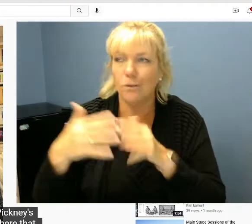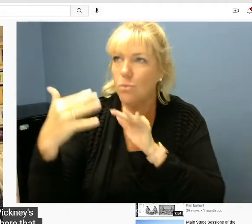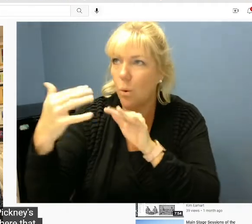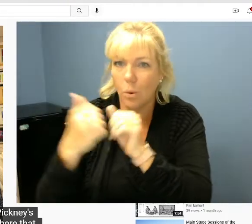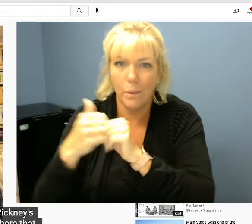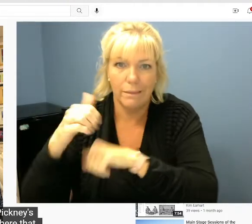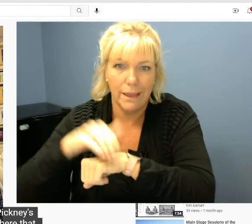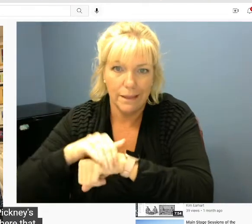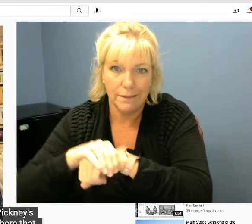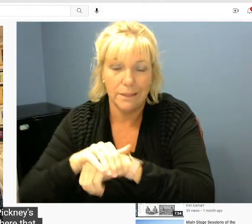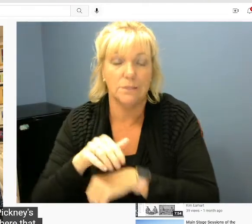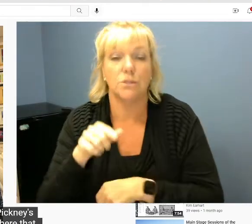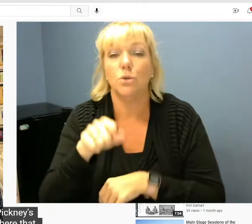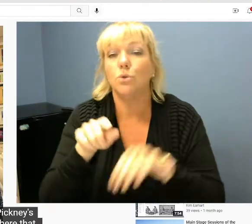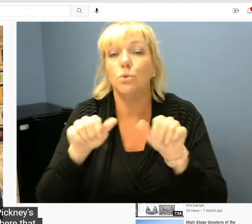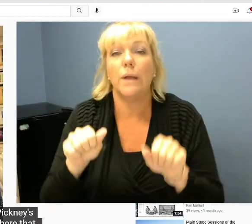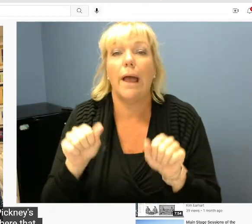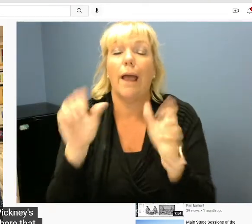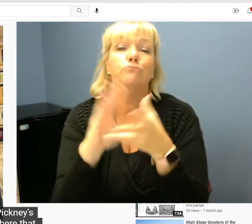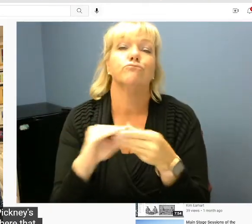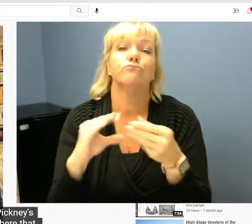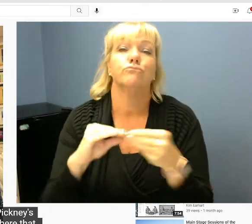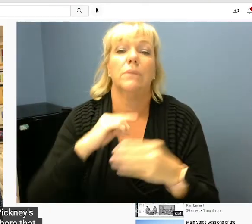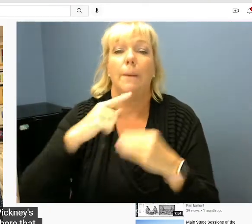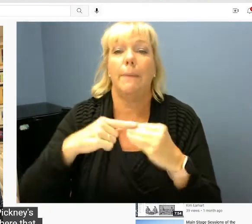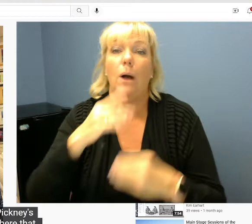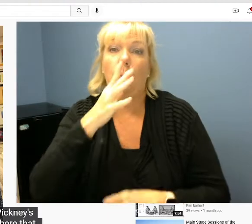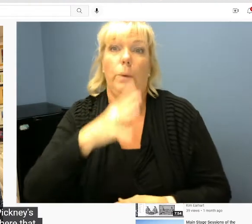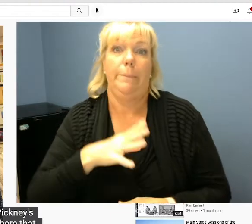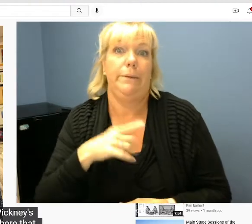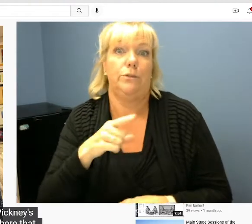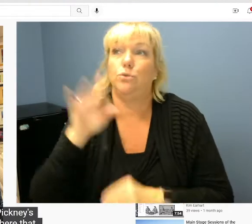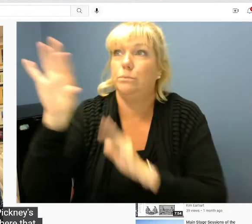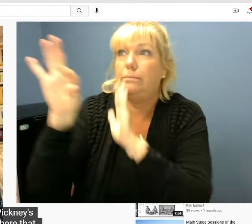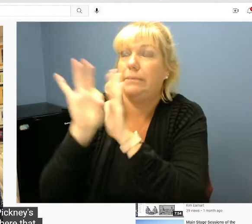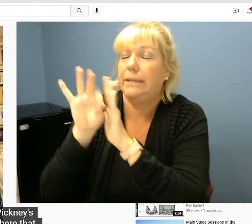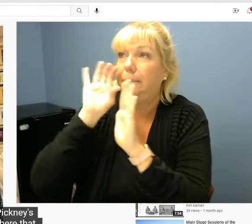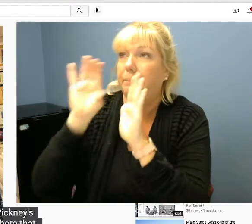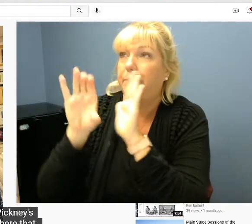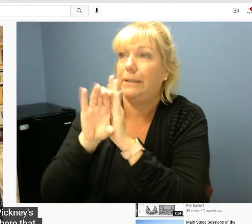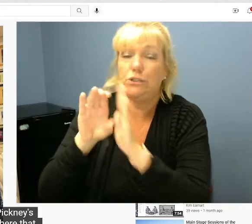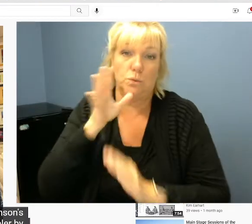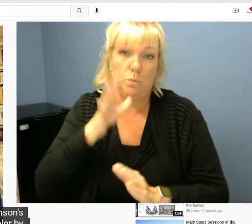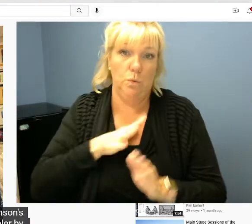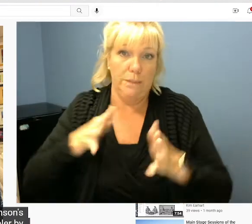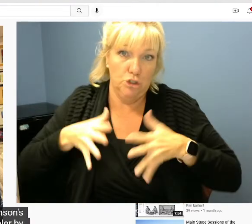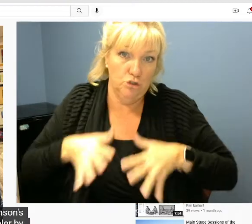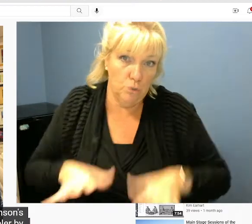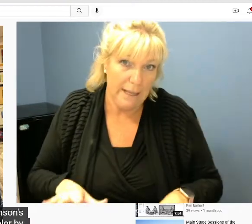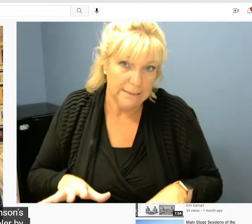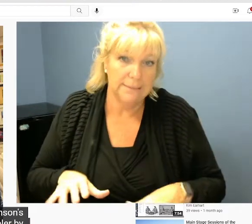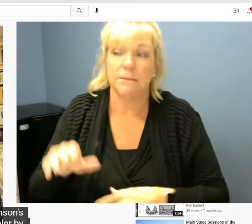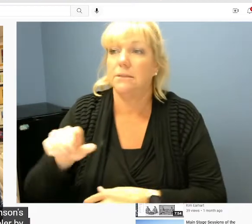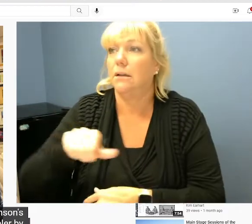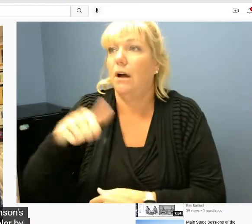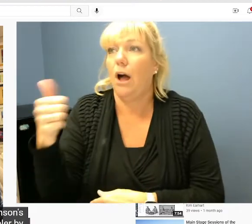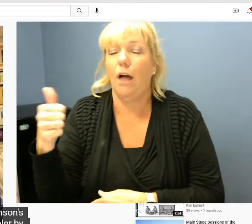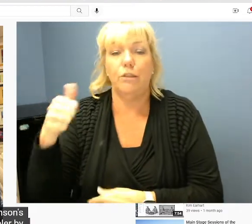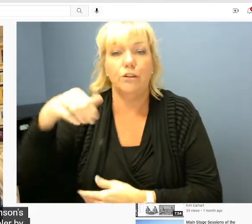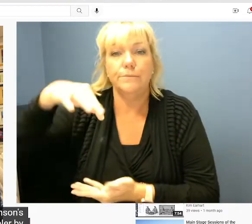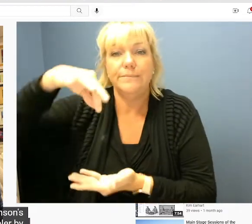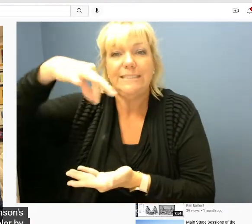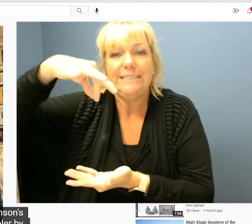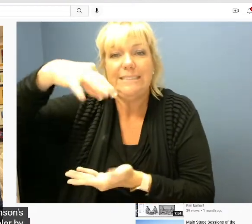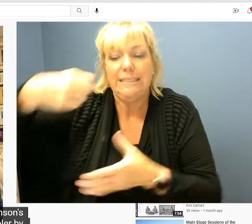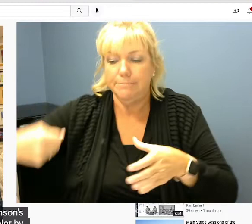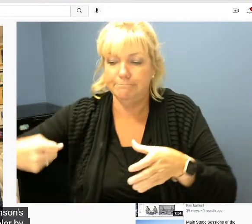through Pinckney's dress, through, there's a teapot in here that belonged to, let's see, Abigail